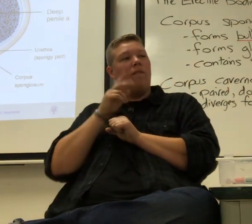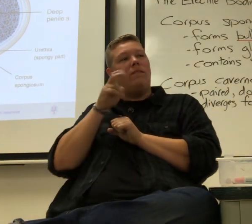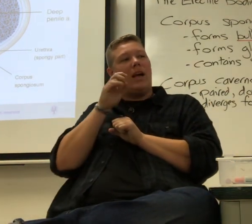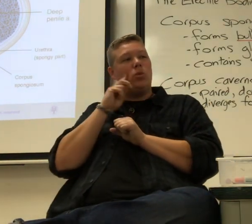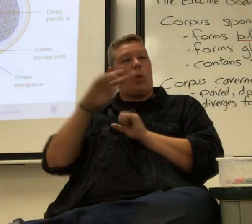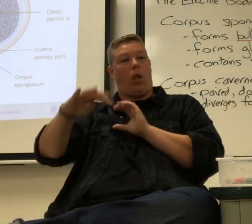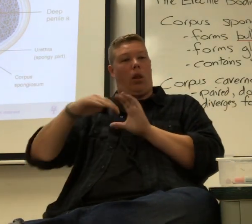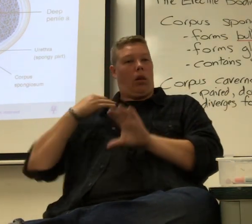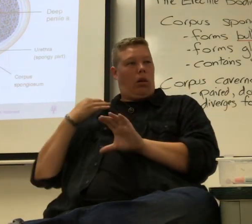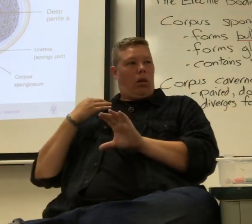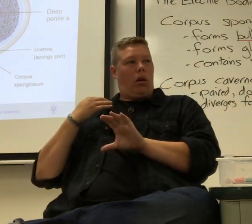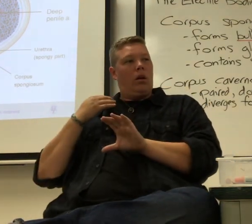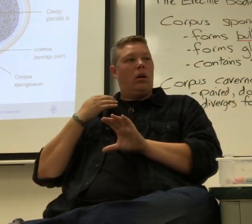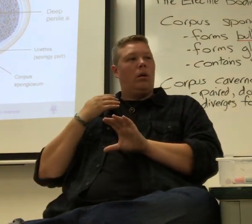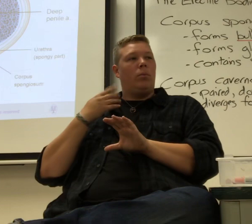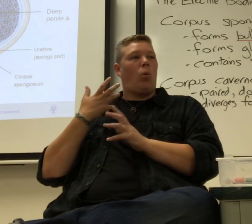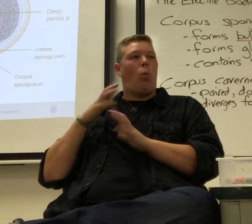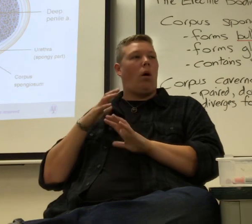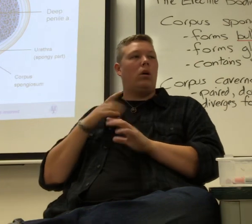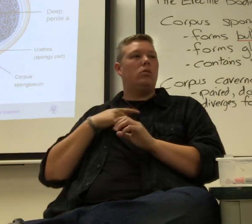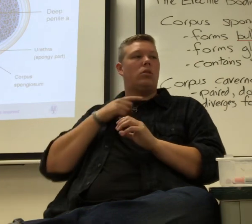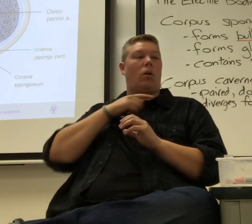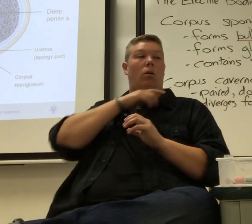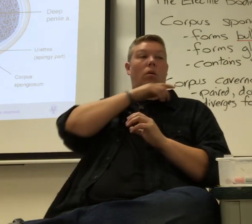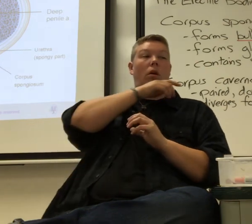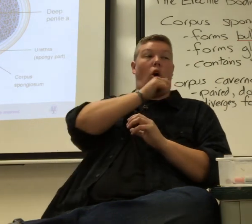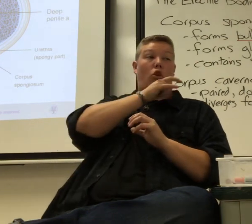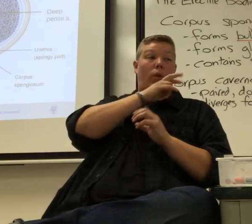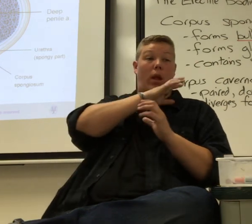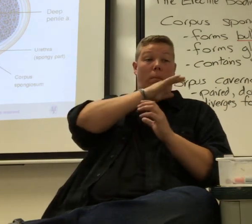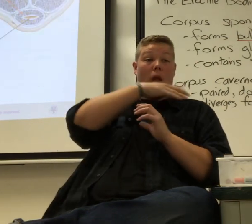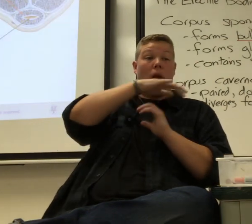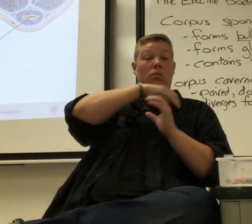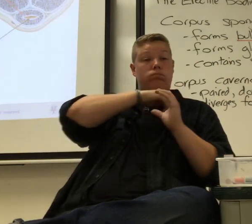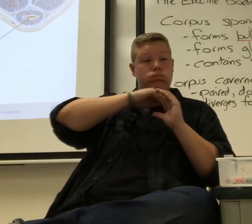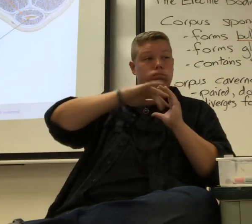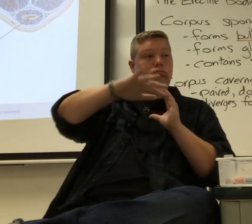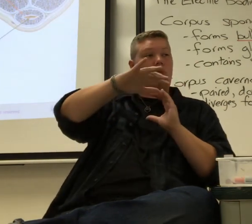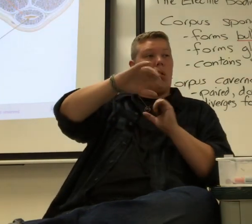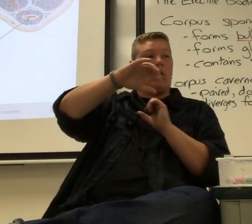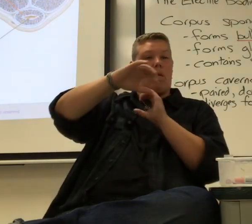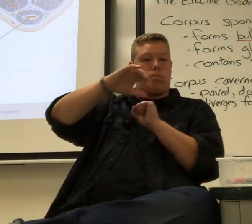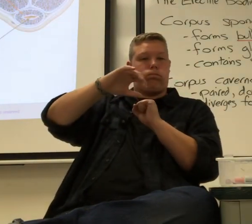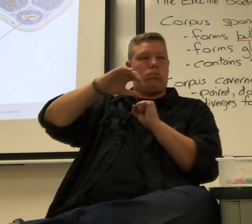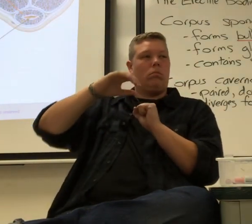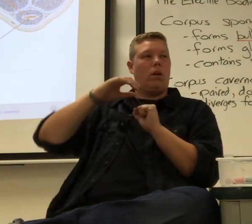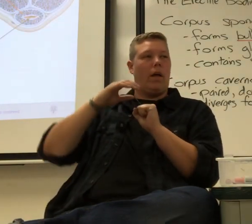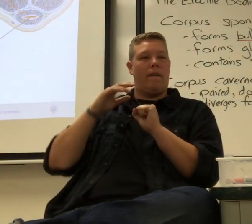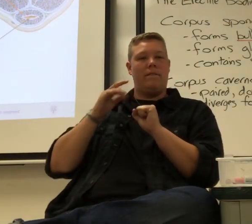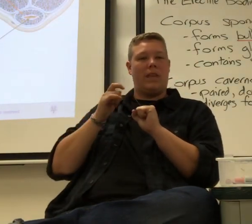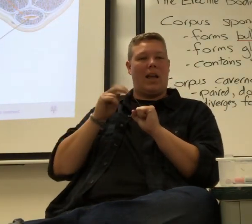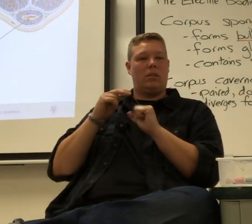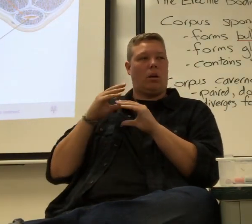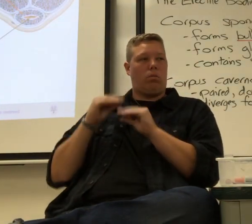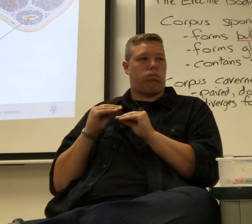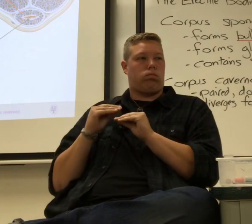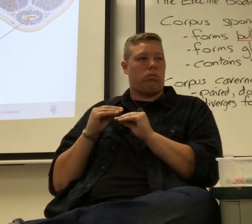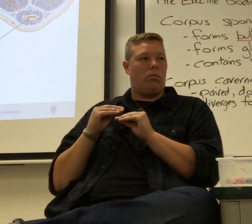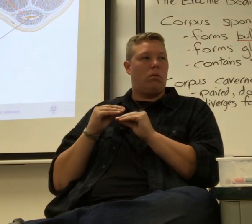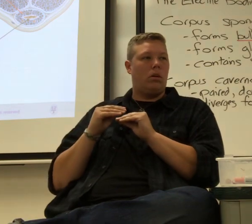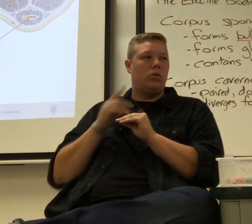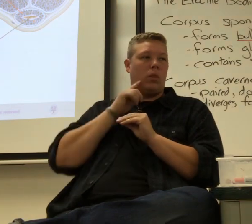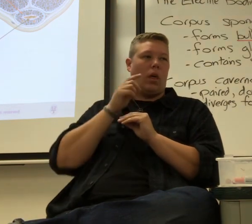the veins, you help keep more blood in the penis during an erection. The other thing is I want you to